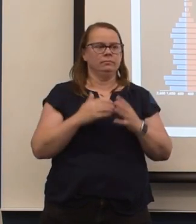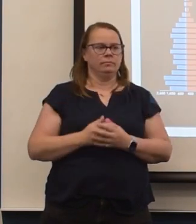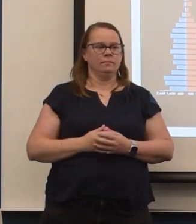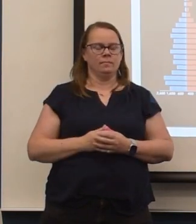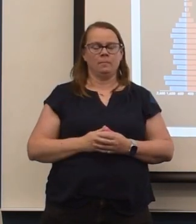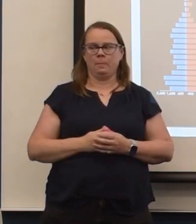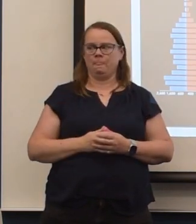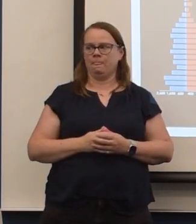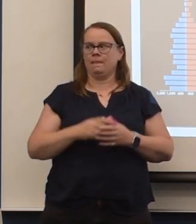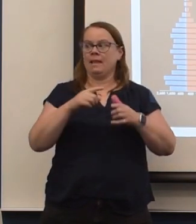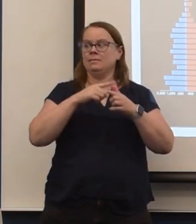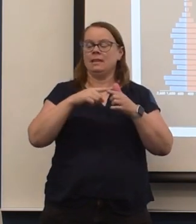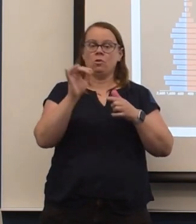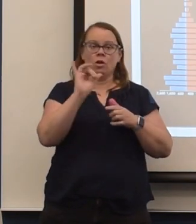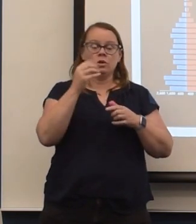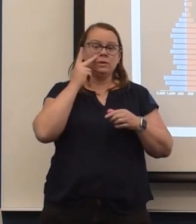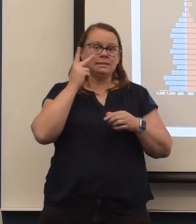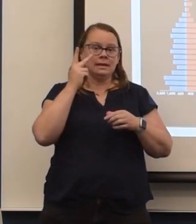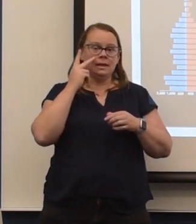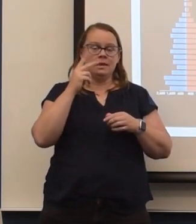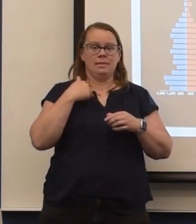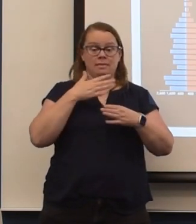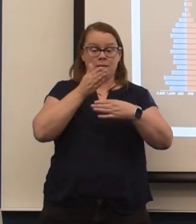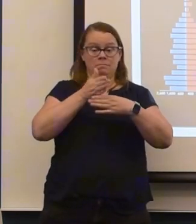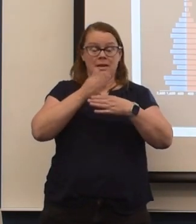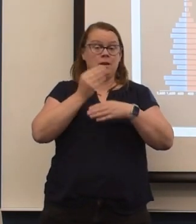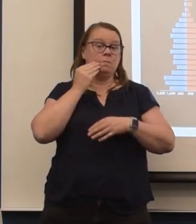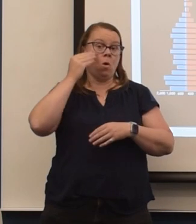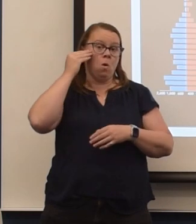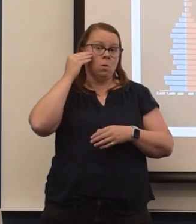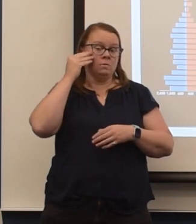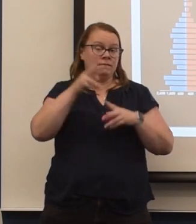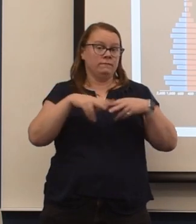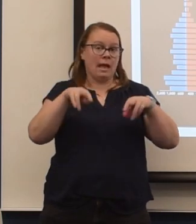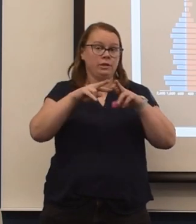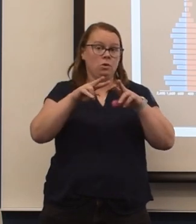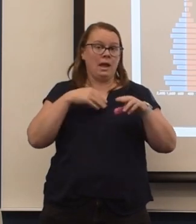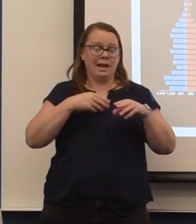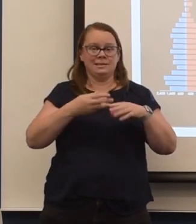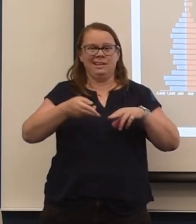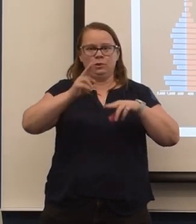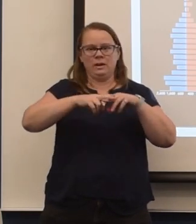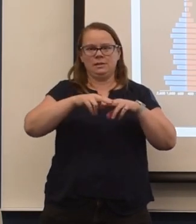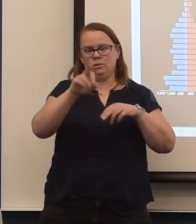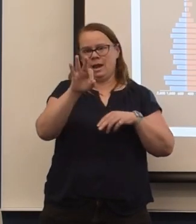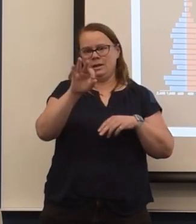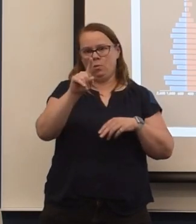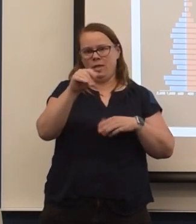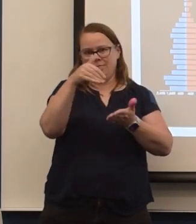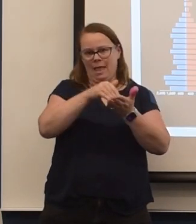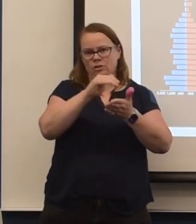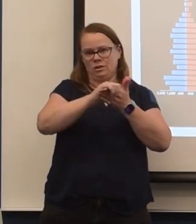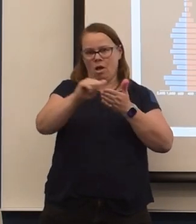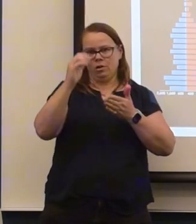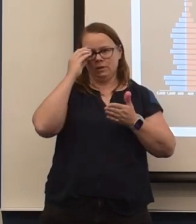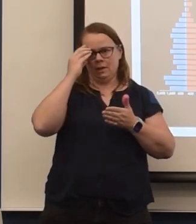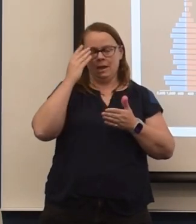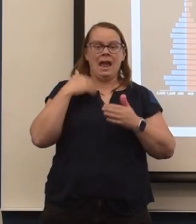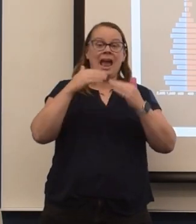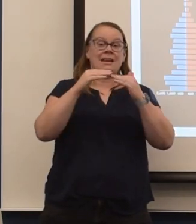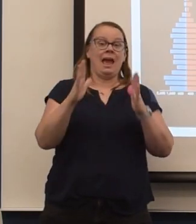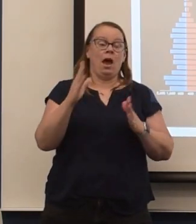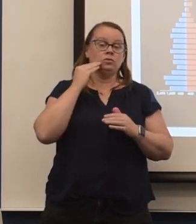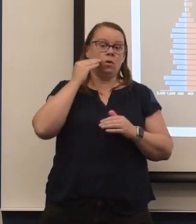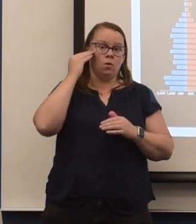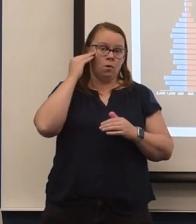And then you also see that the median home value has increased to about $91,000, and household income